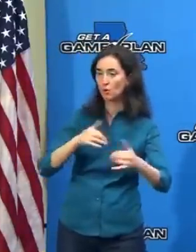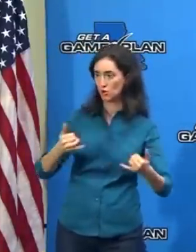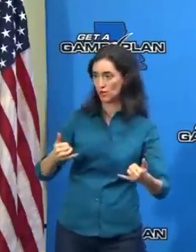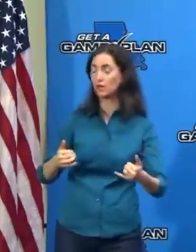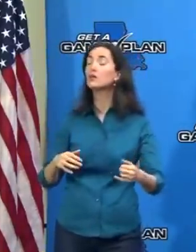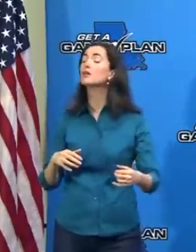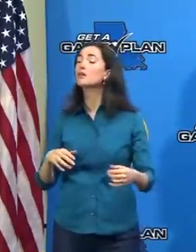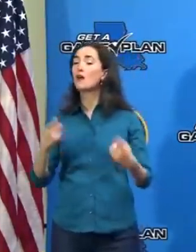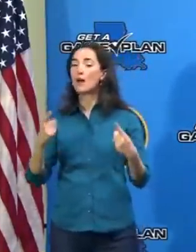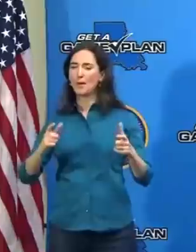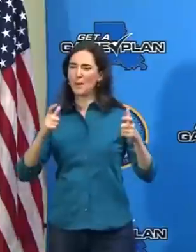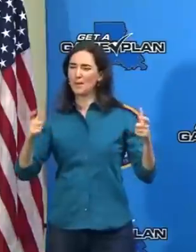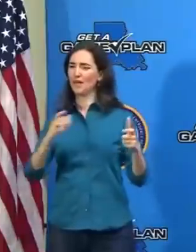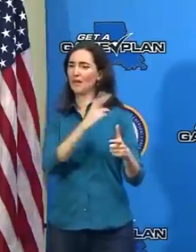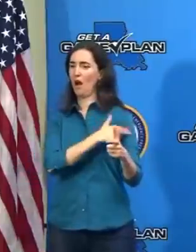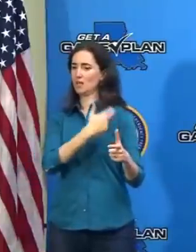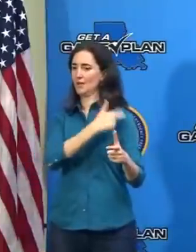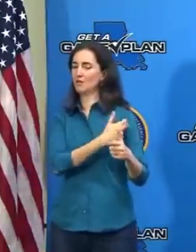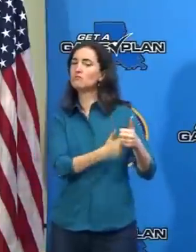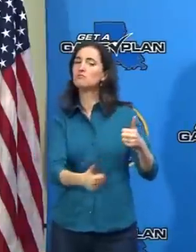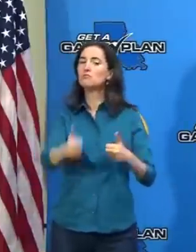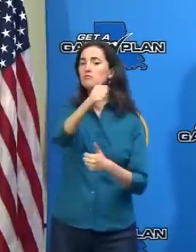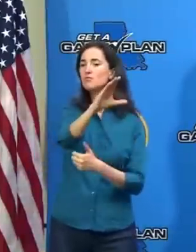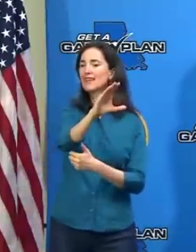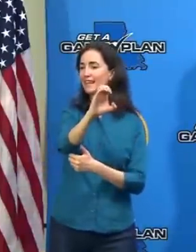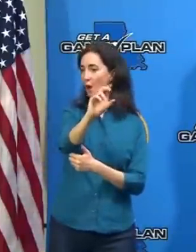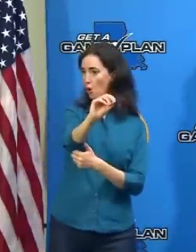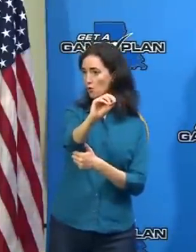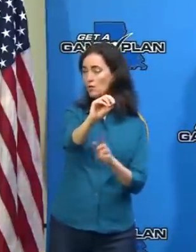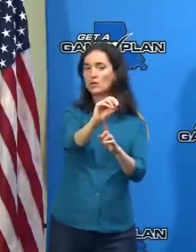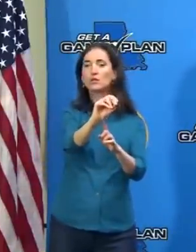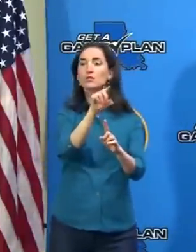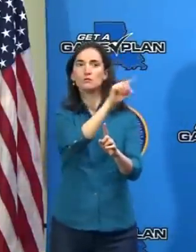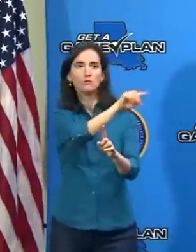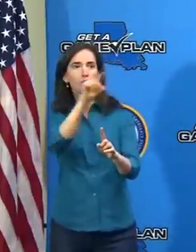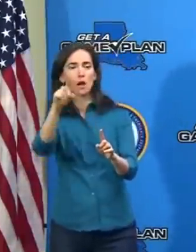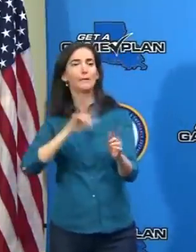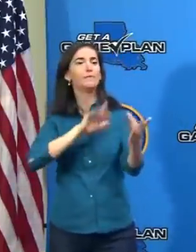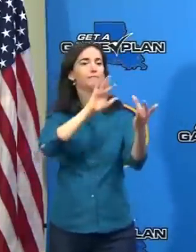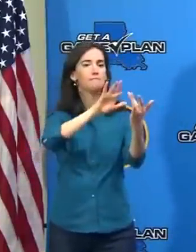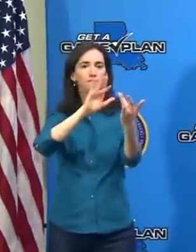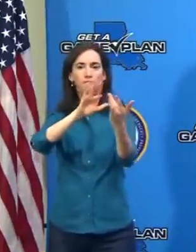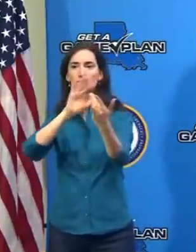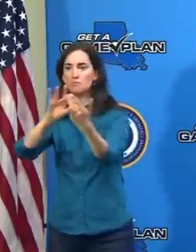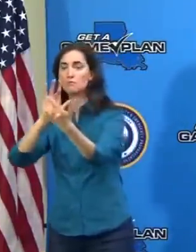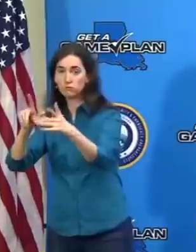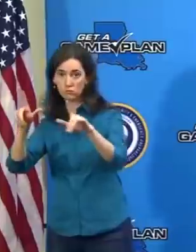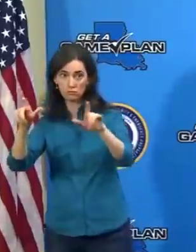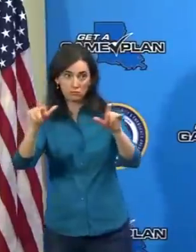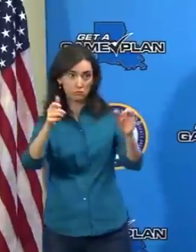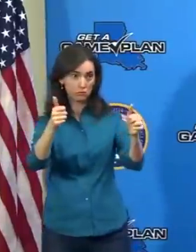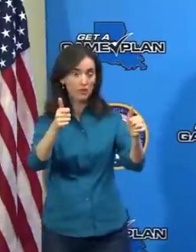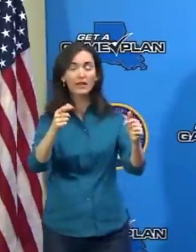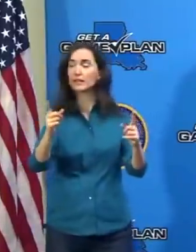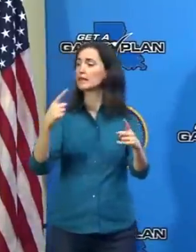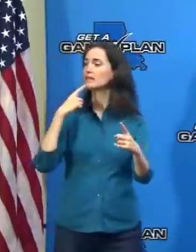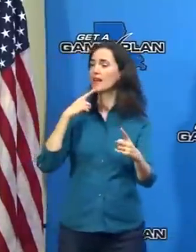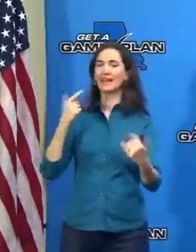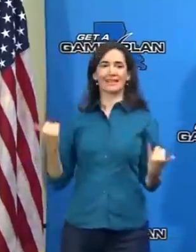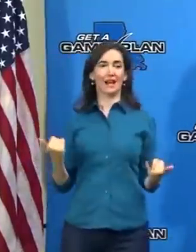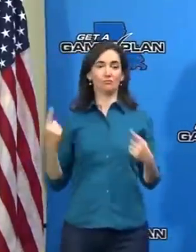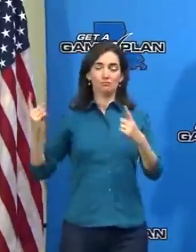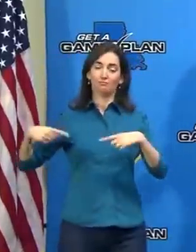CEOs of the largest hospitals. They really felt like that they were more prepared than they probably have ever been